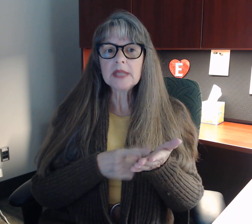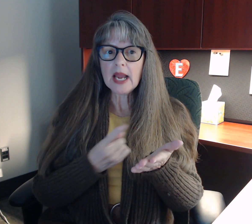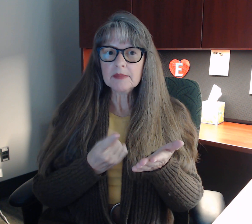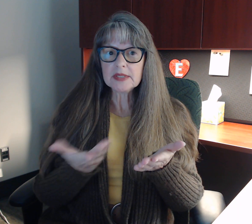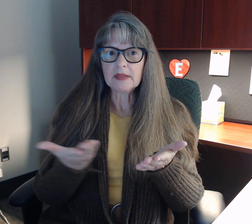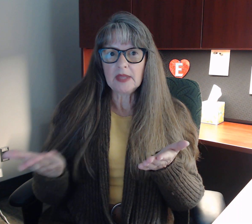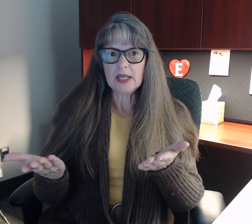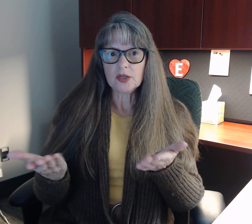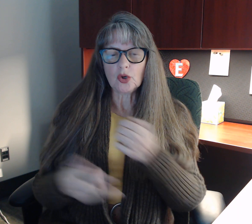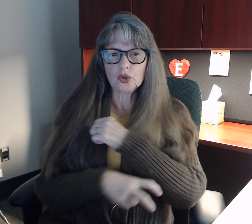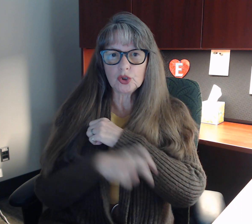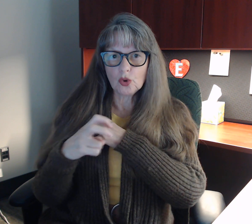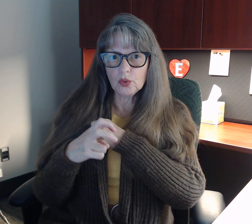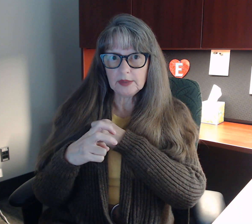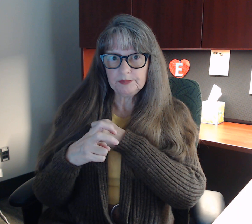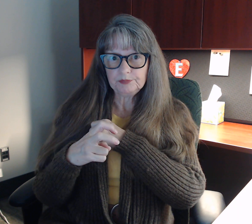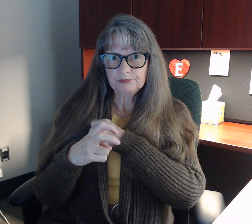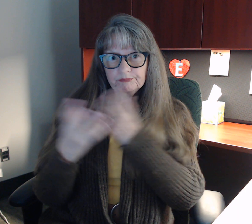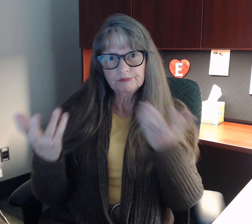Sometimes the things are stolen.